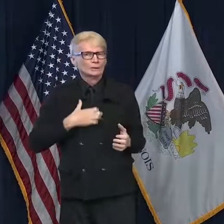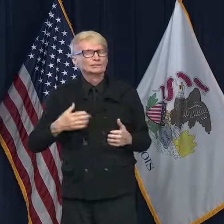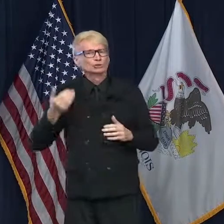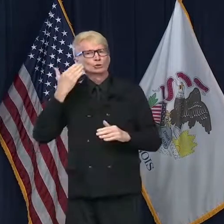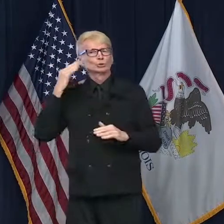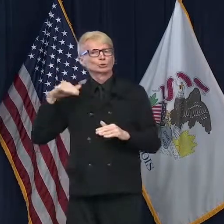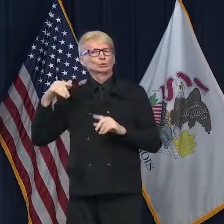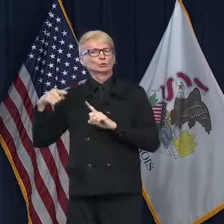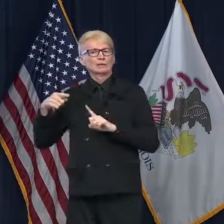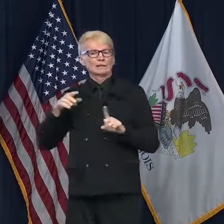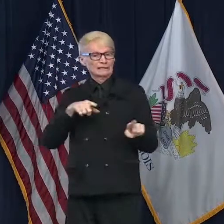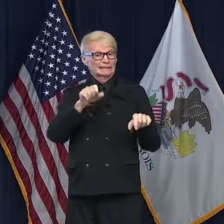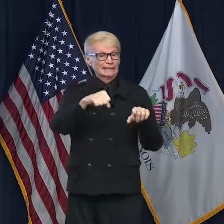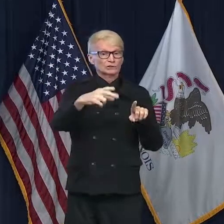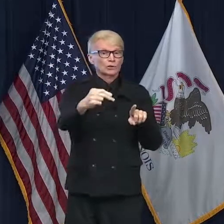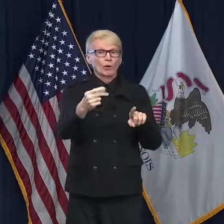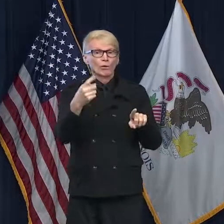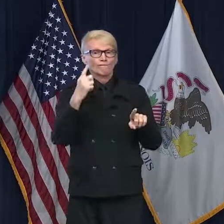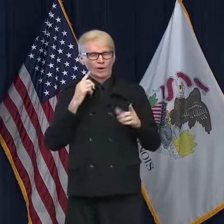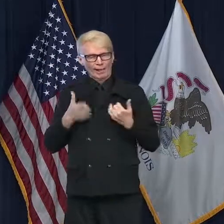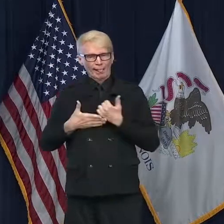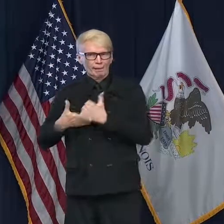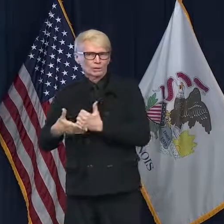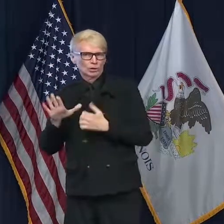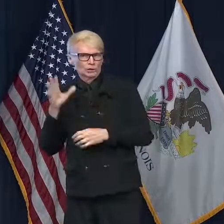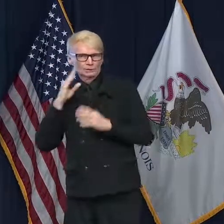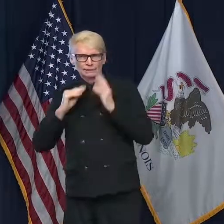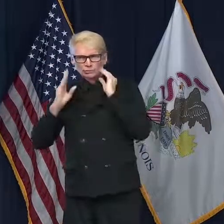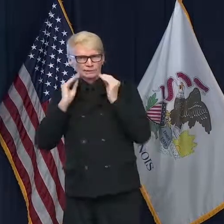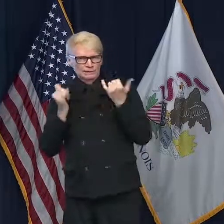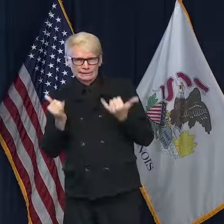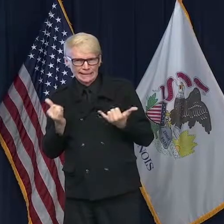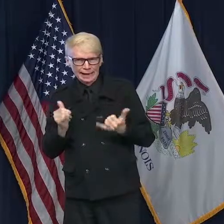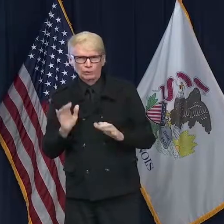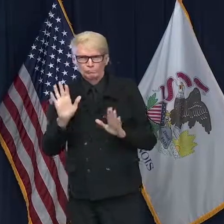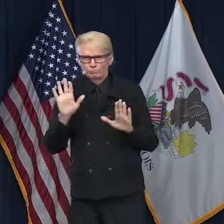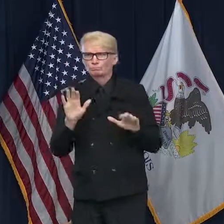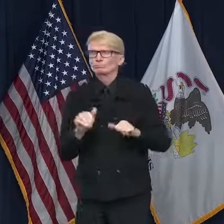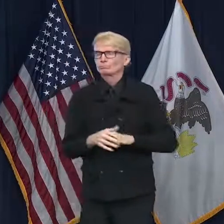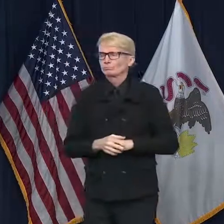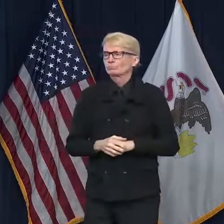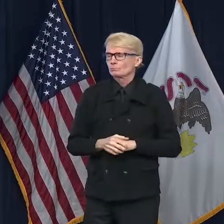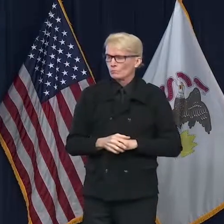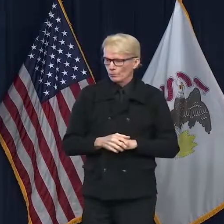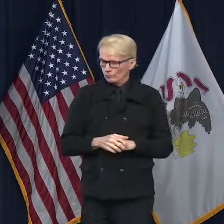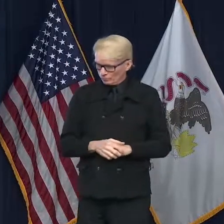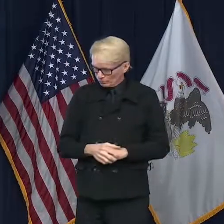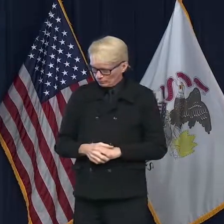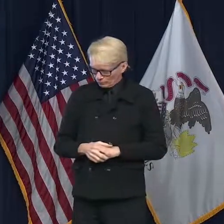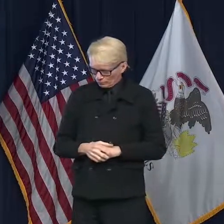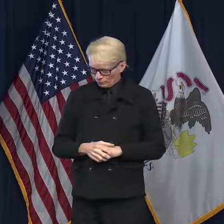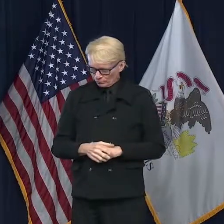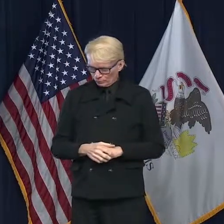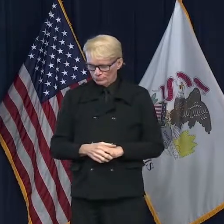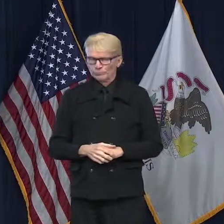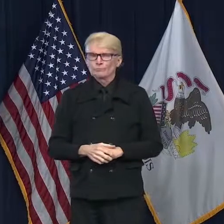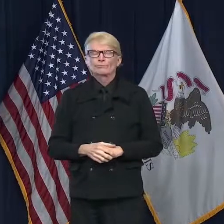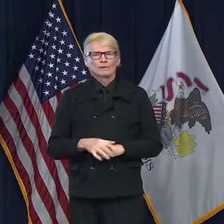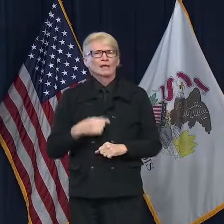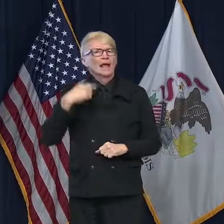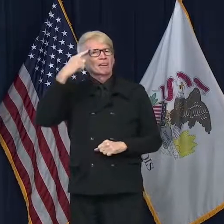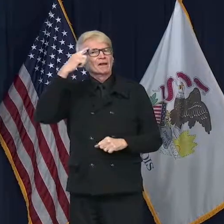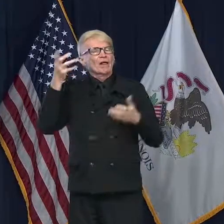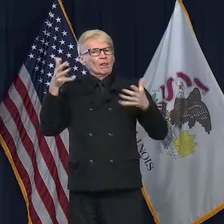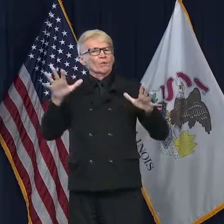for you in your job right now? Well, I think we know enough to understand what precautions that we all need to